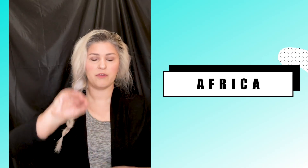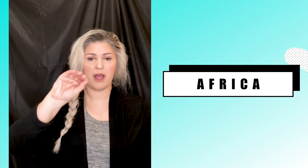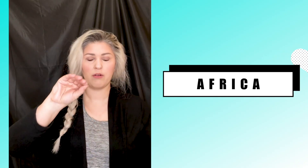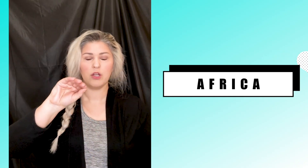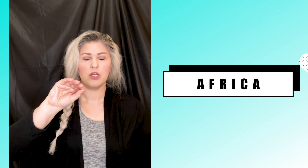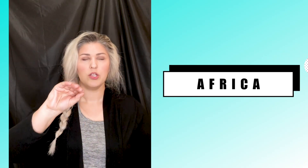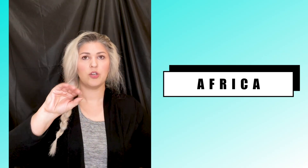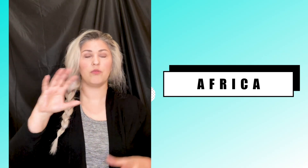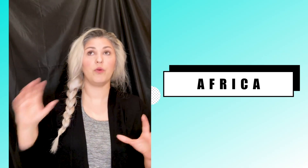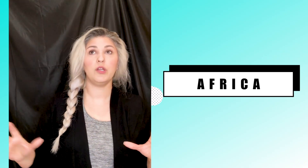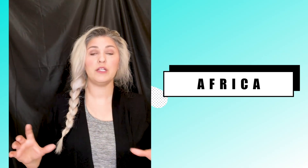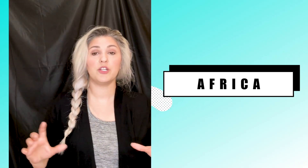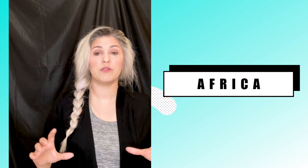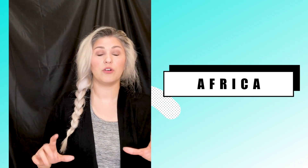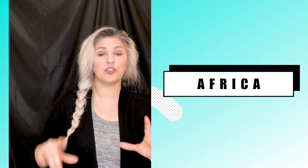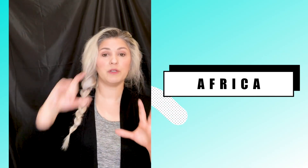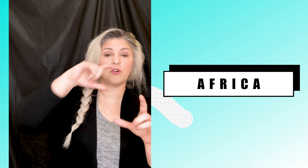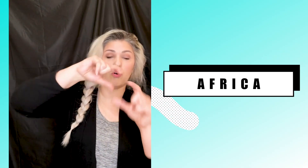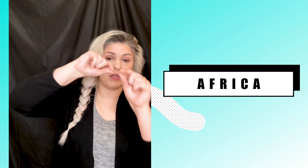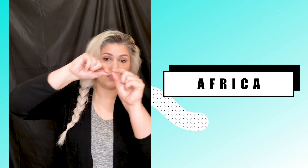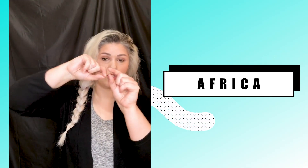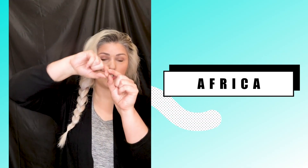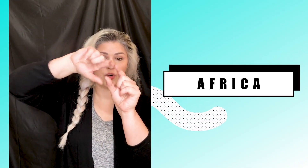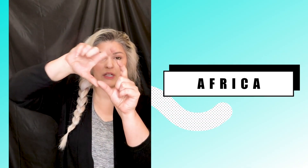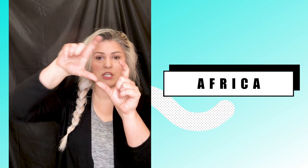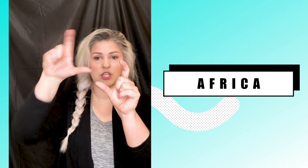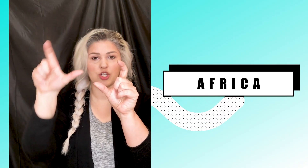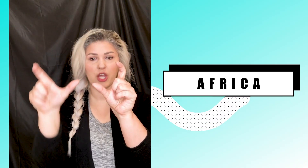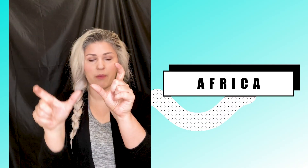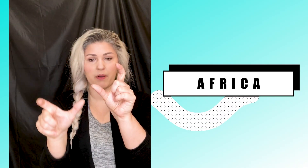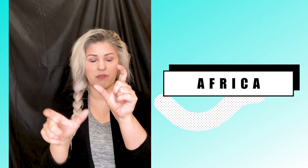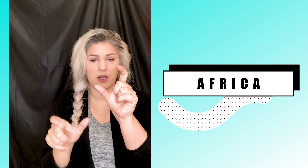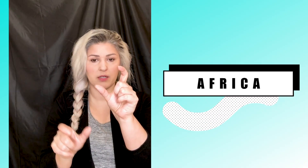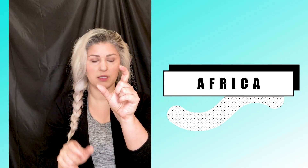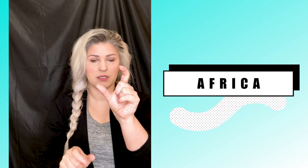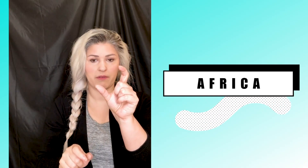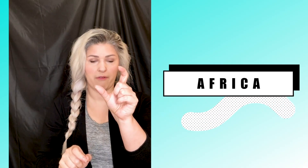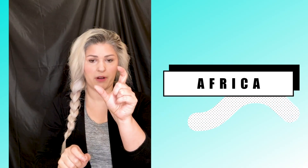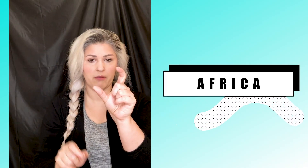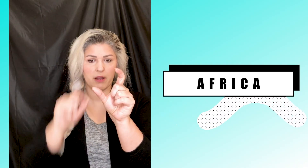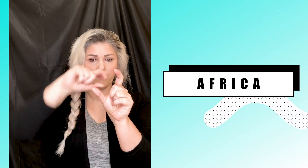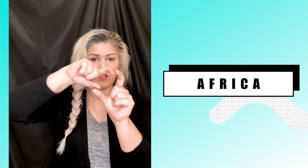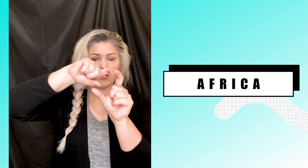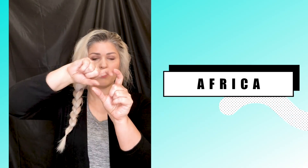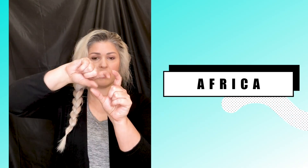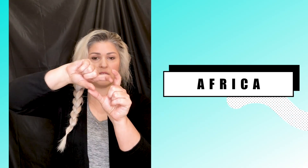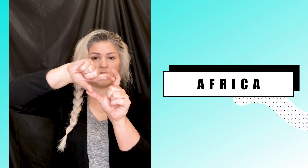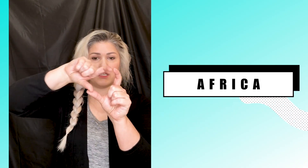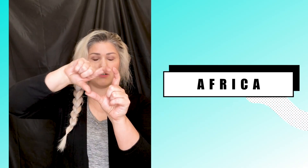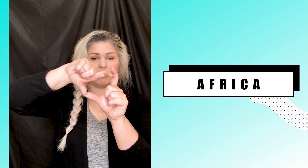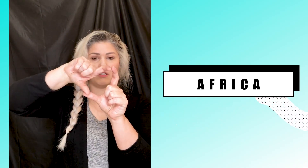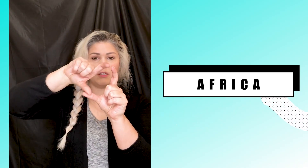kind of out. So what you need to know is the ultimate goal is you're tracing the shape of the continent of Africa, right? So